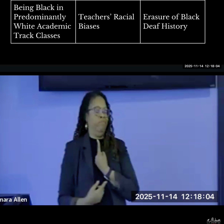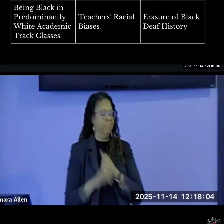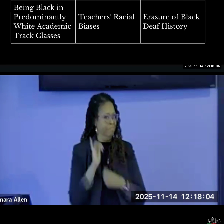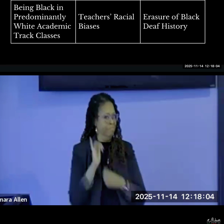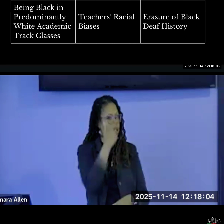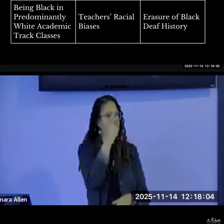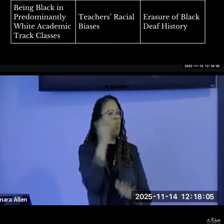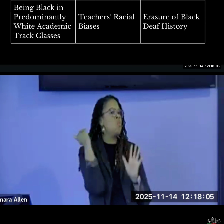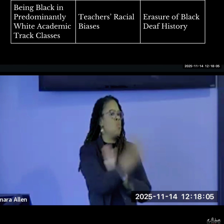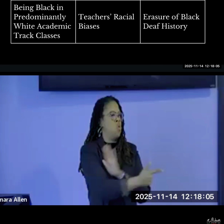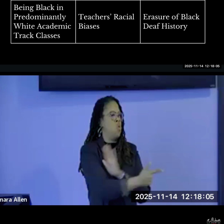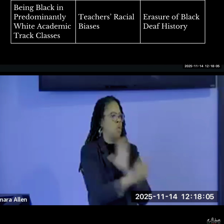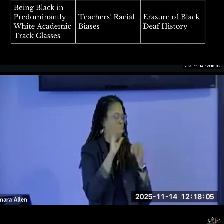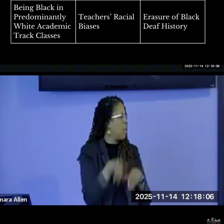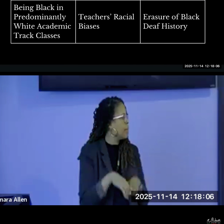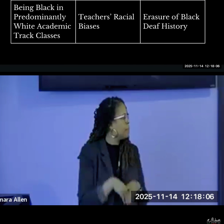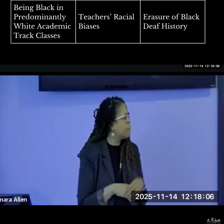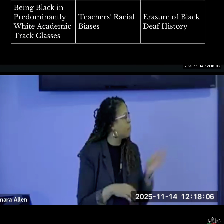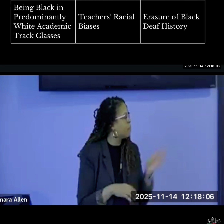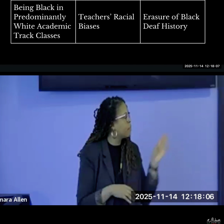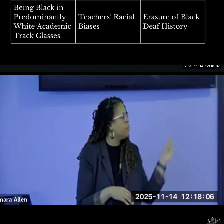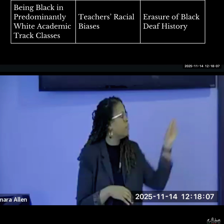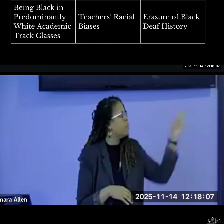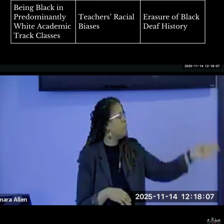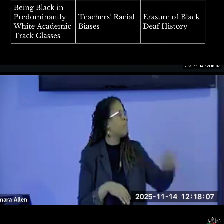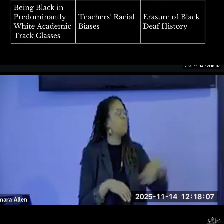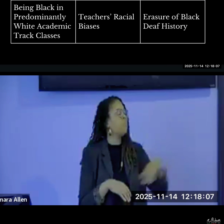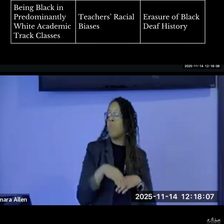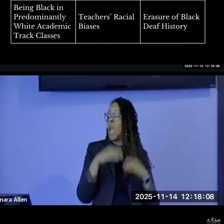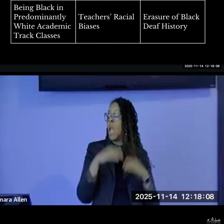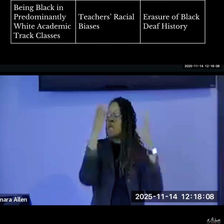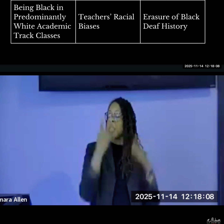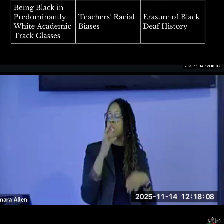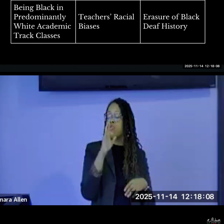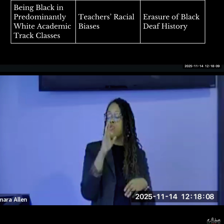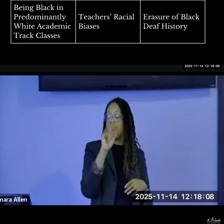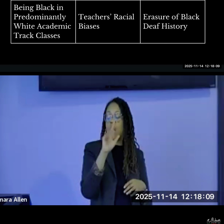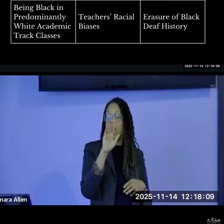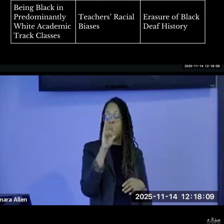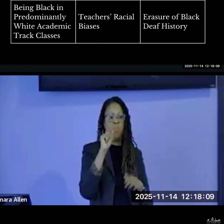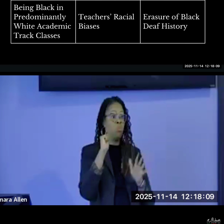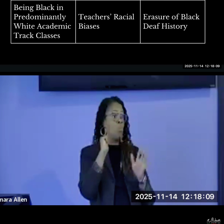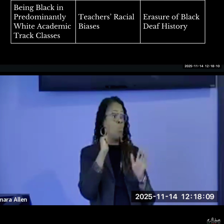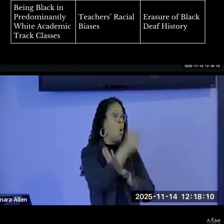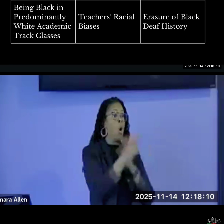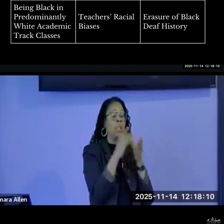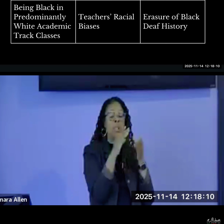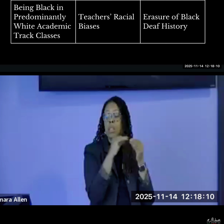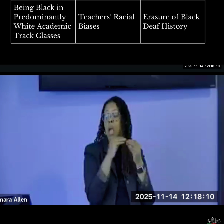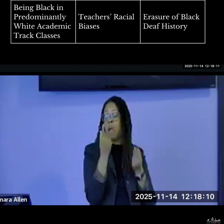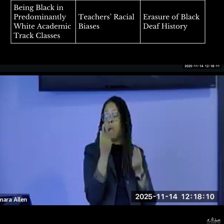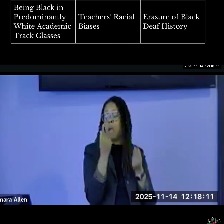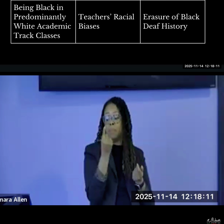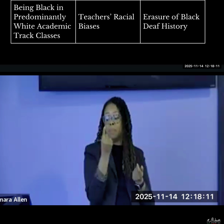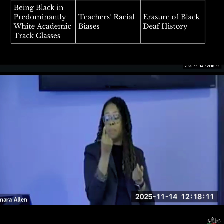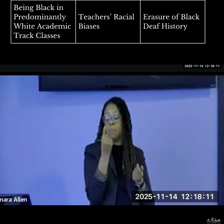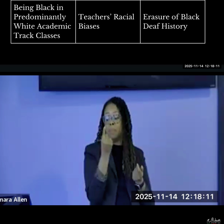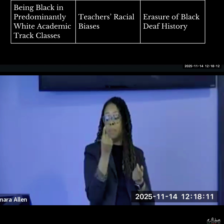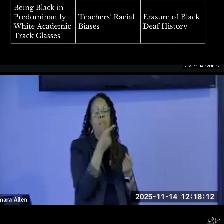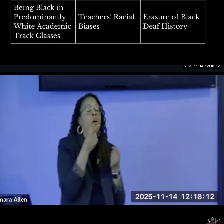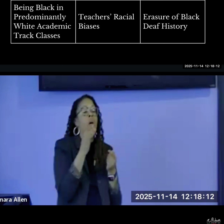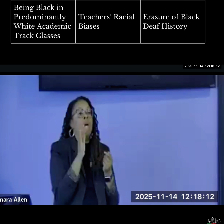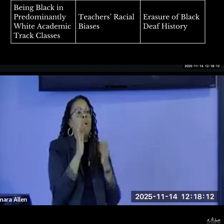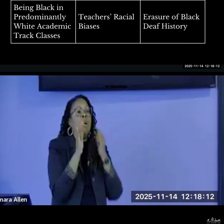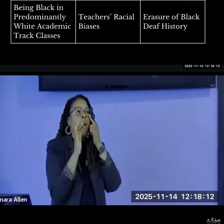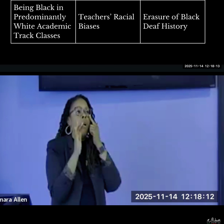also noticed that in vocational settings, it was the opposite. So that's a similarity we noticed across all narratives. Something else